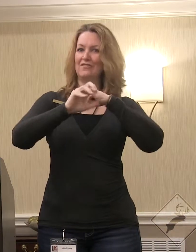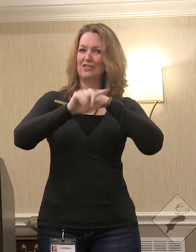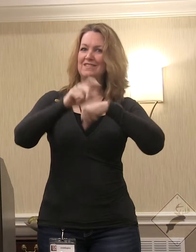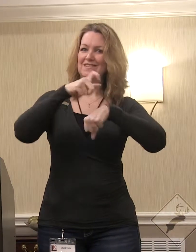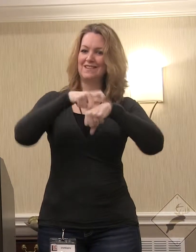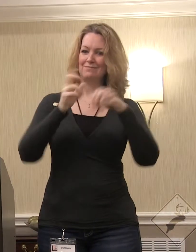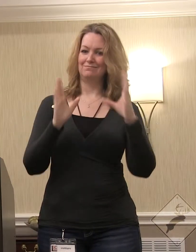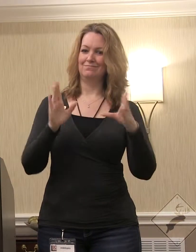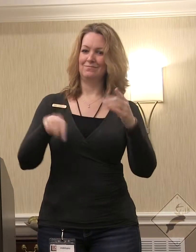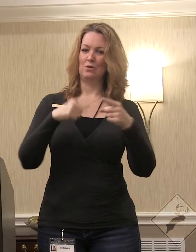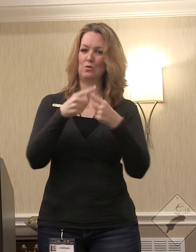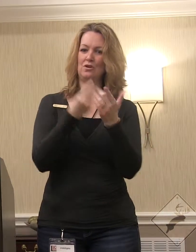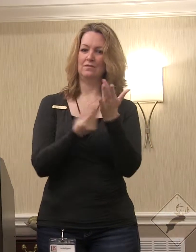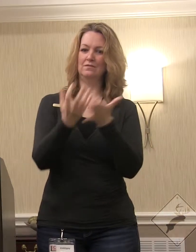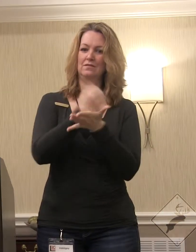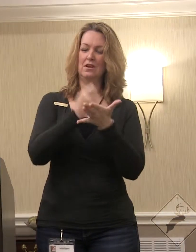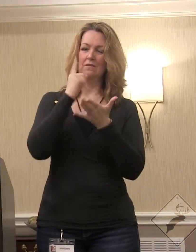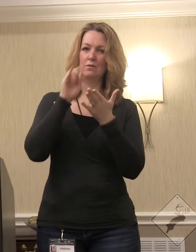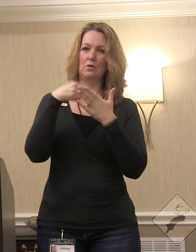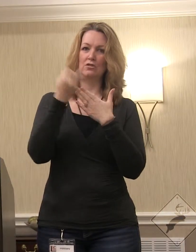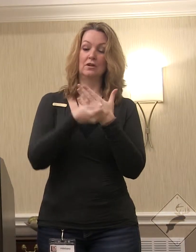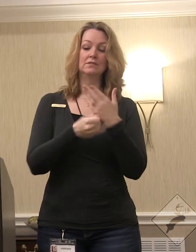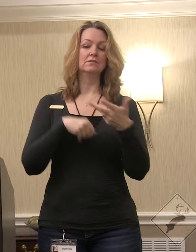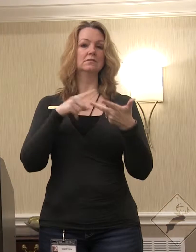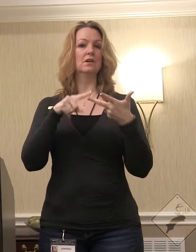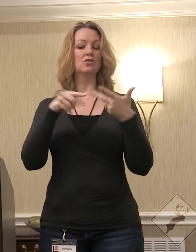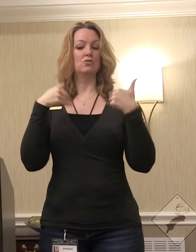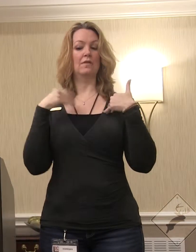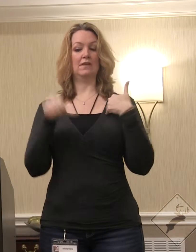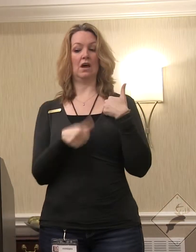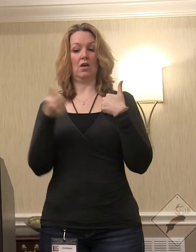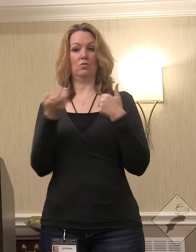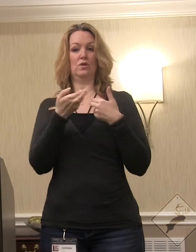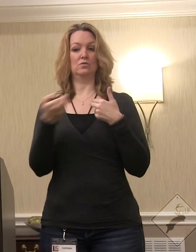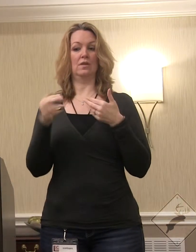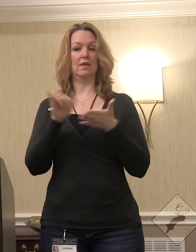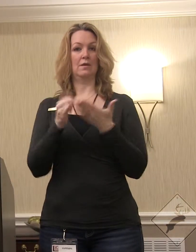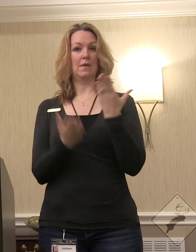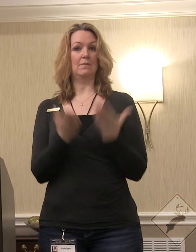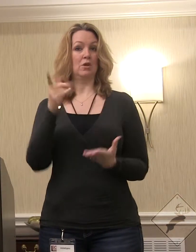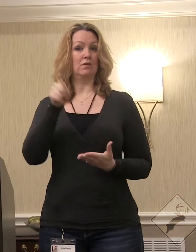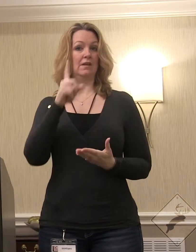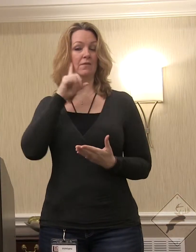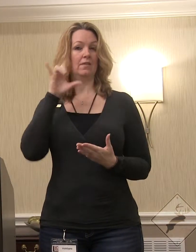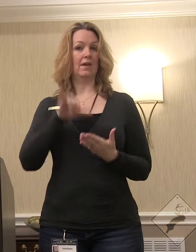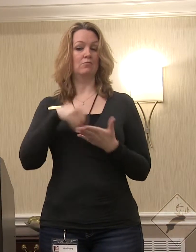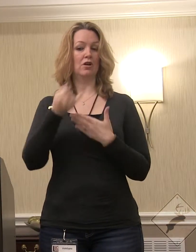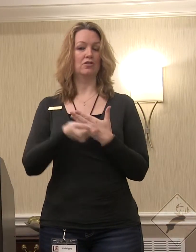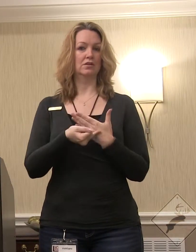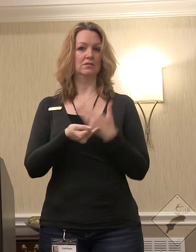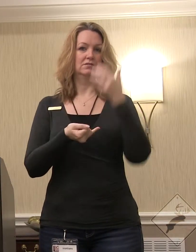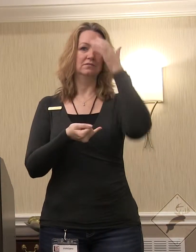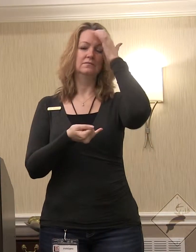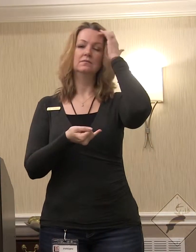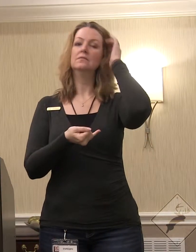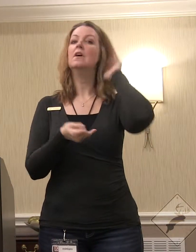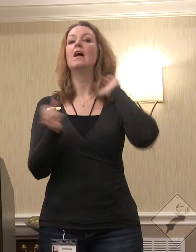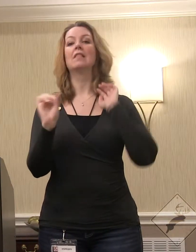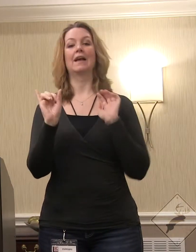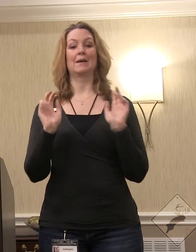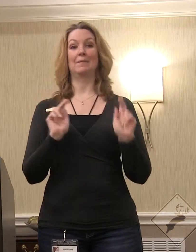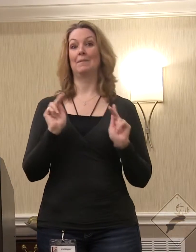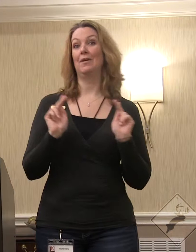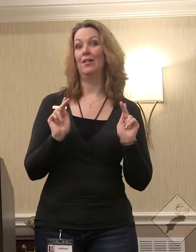time frame when you're fundraising for projects. And do you have the other resources that you might need for that? The soft resources, like